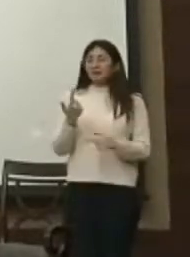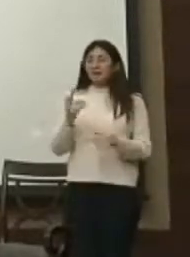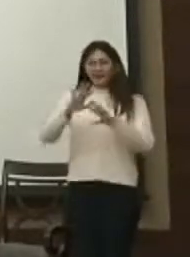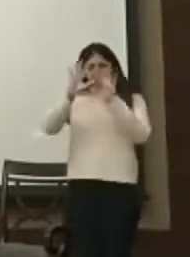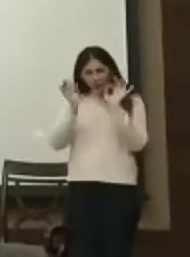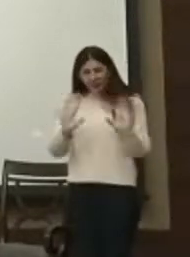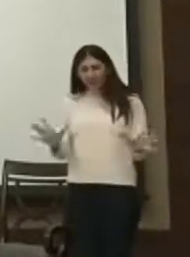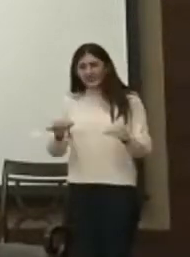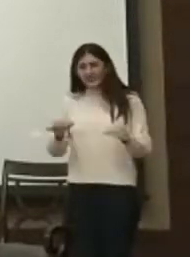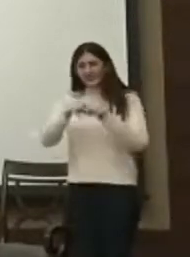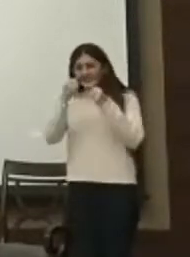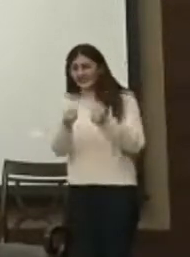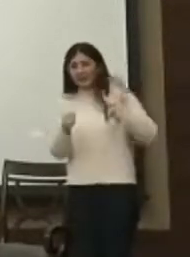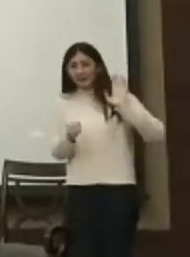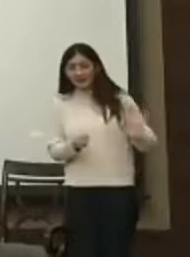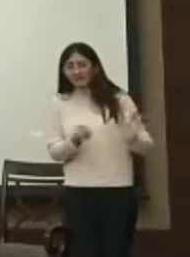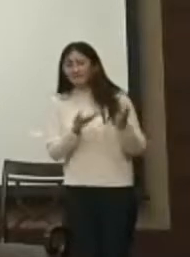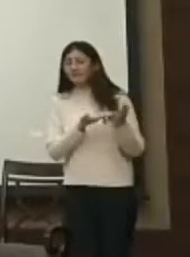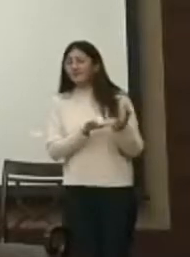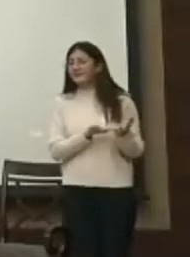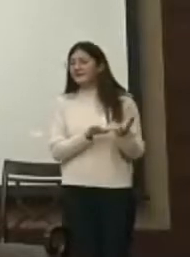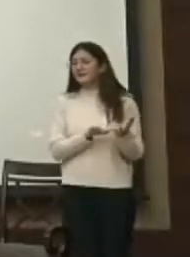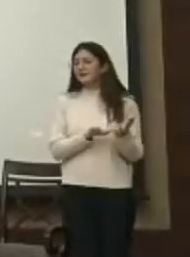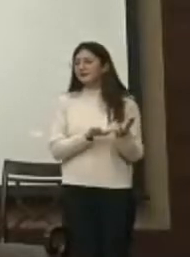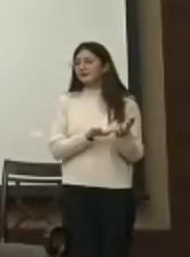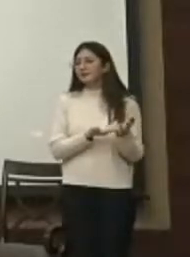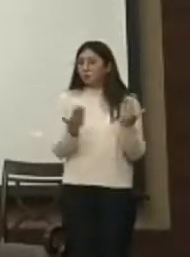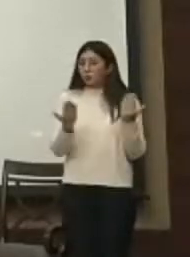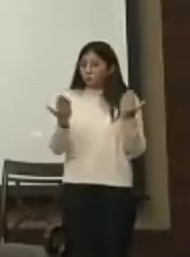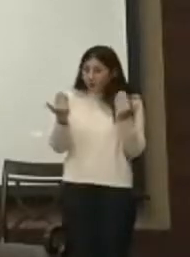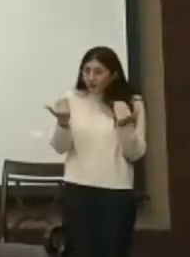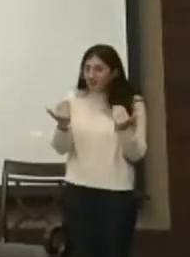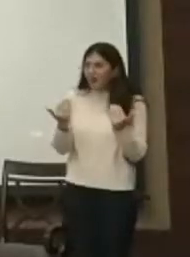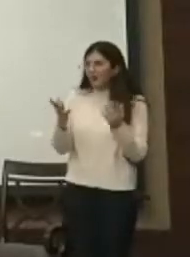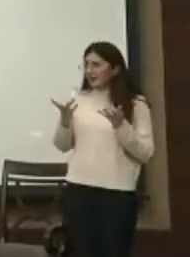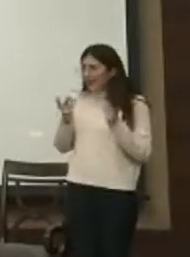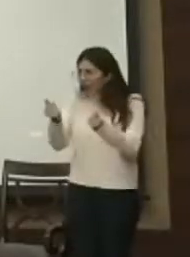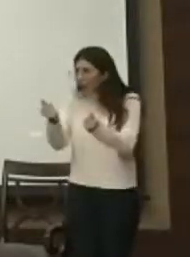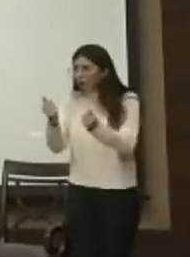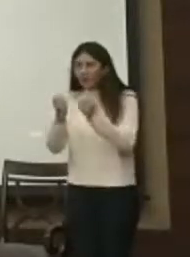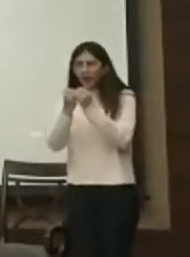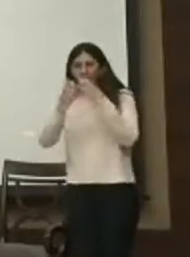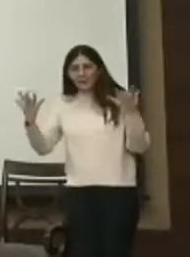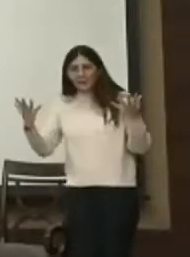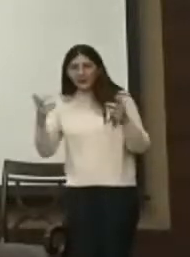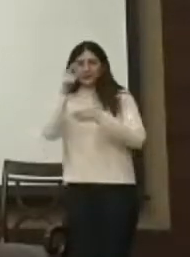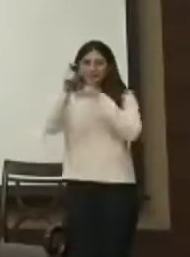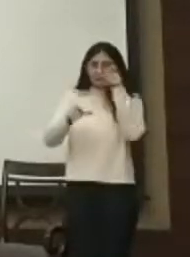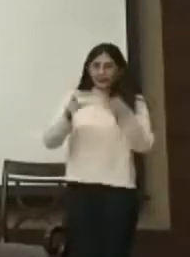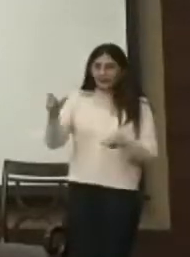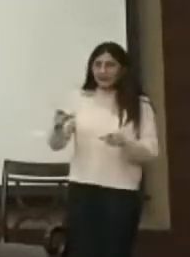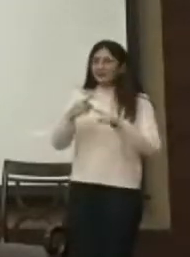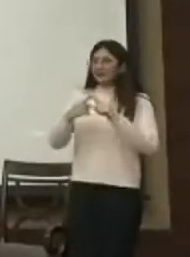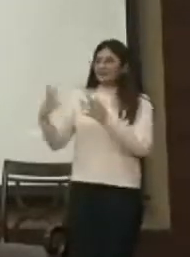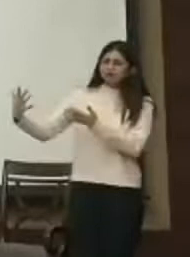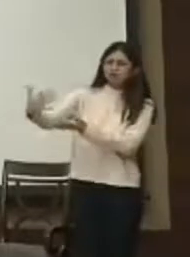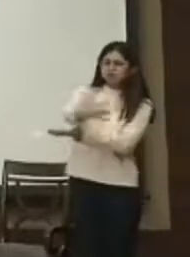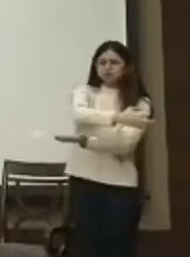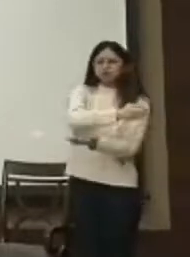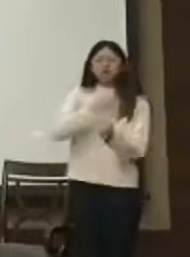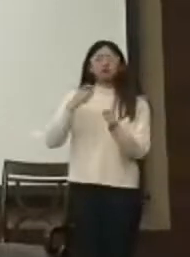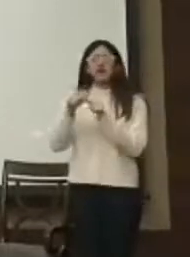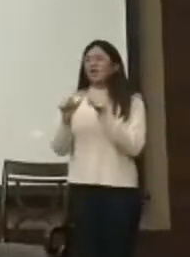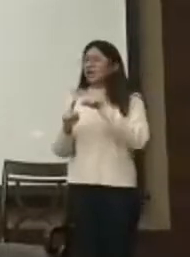which is meant to map a population and also collect a wealth of data connected with